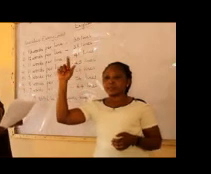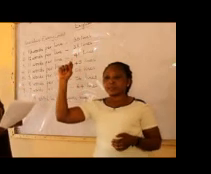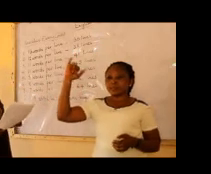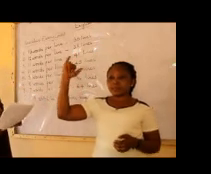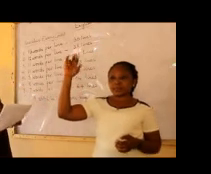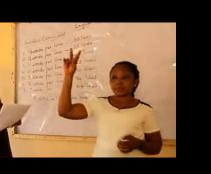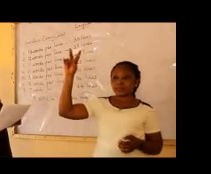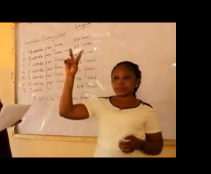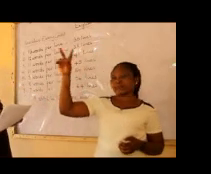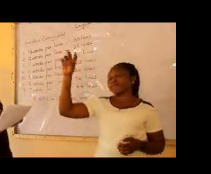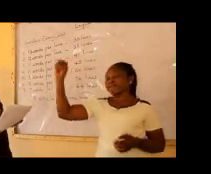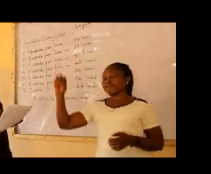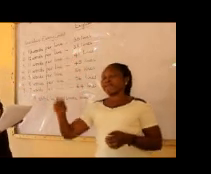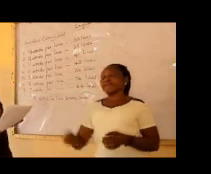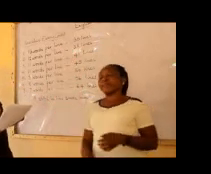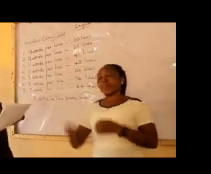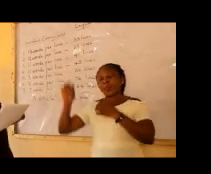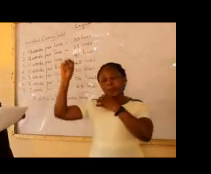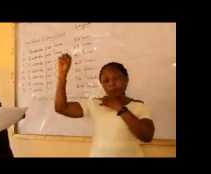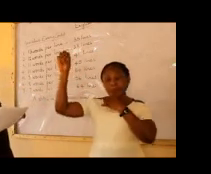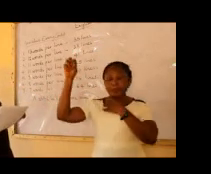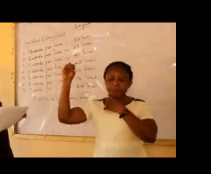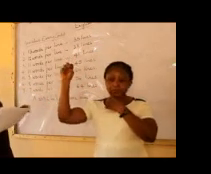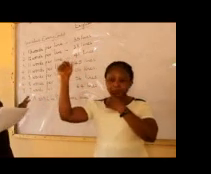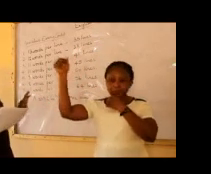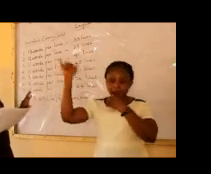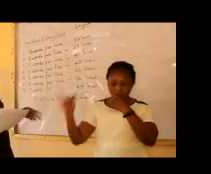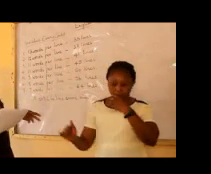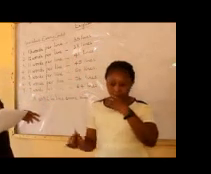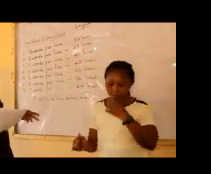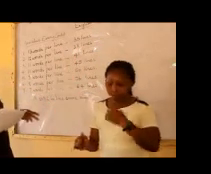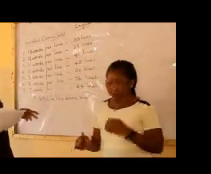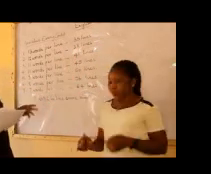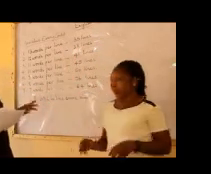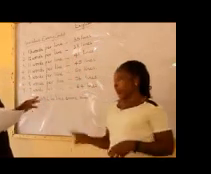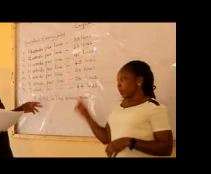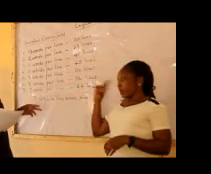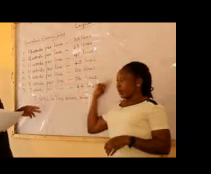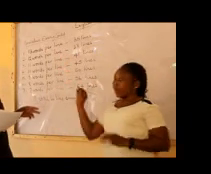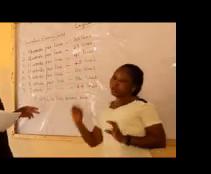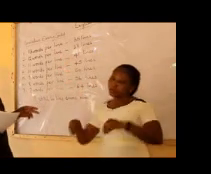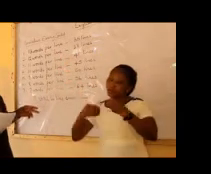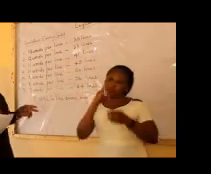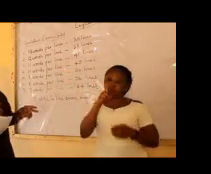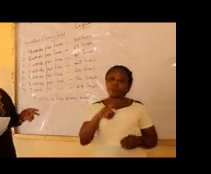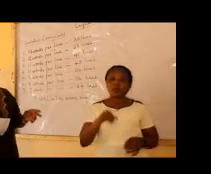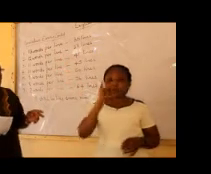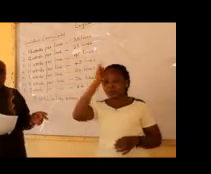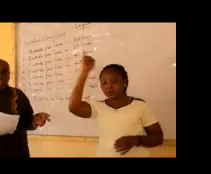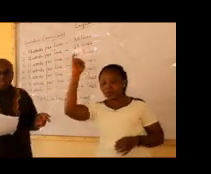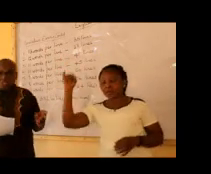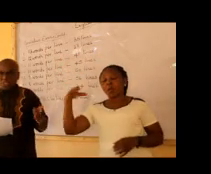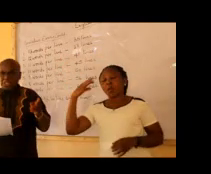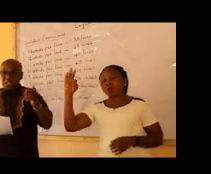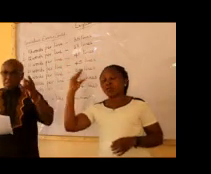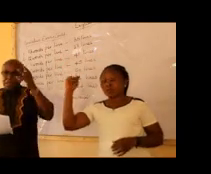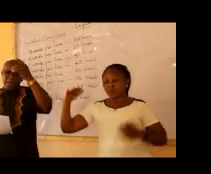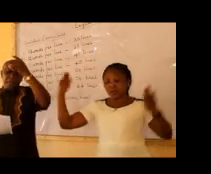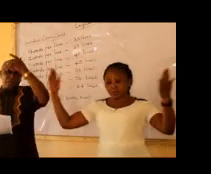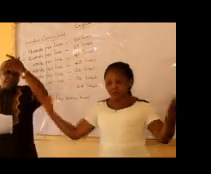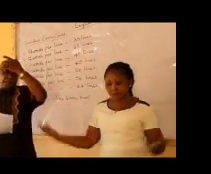accident I witnessed, I gave you an idea of the